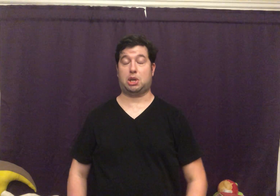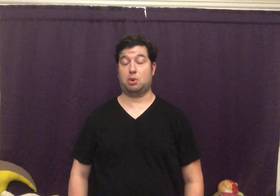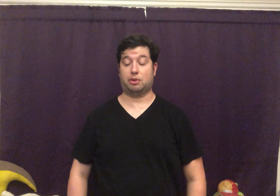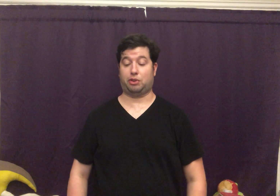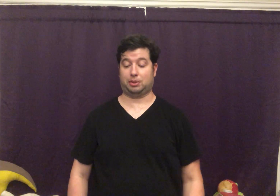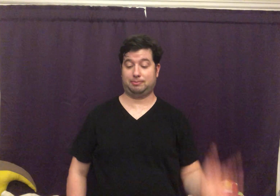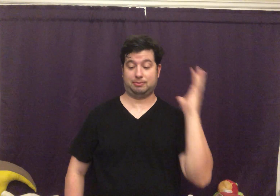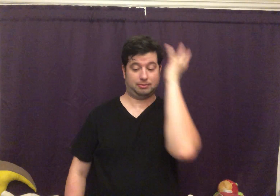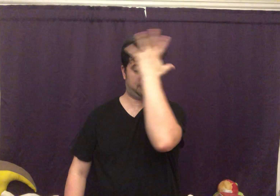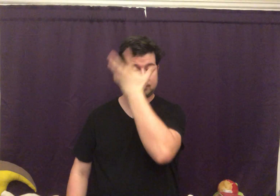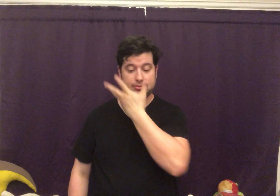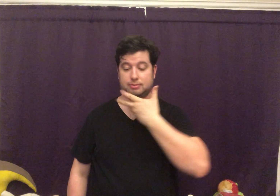Beautiful.